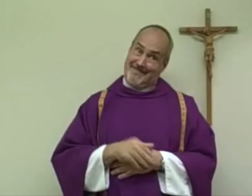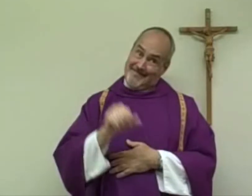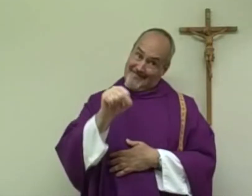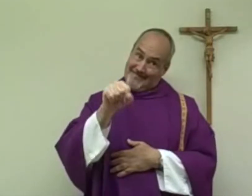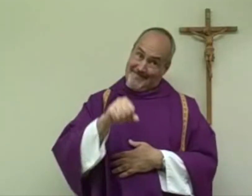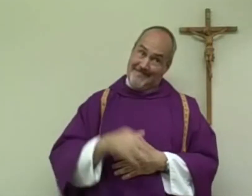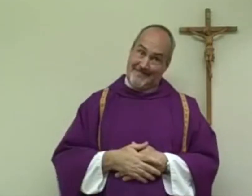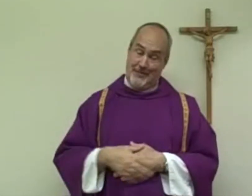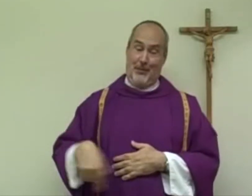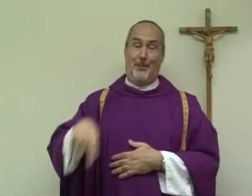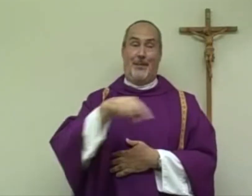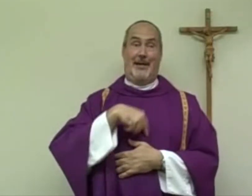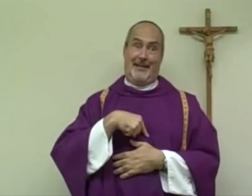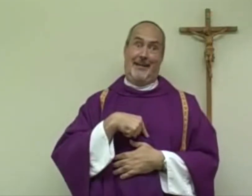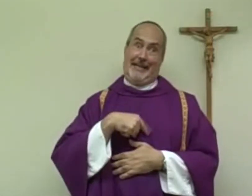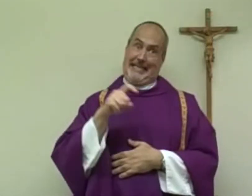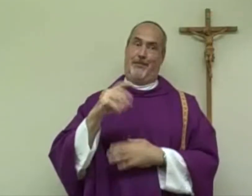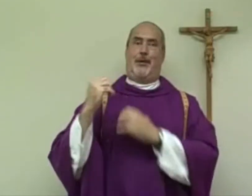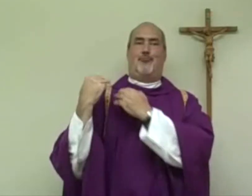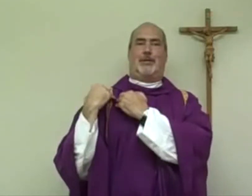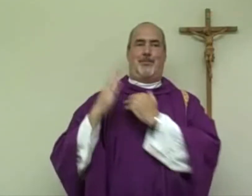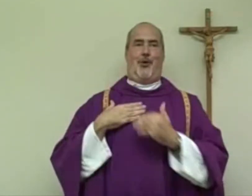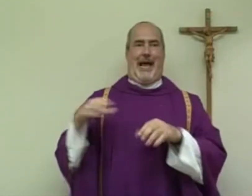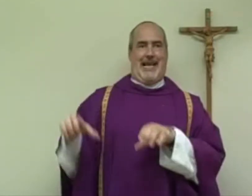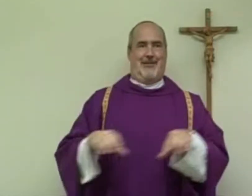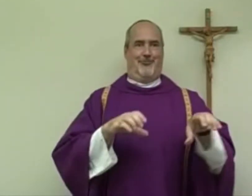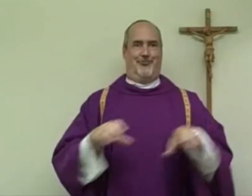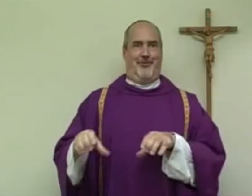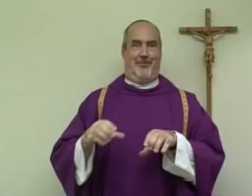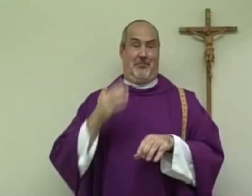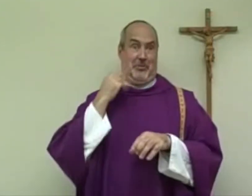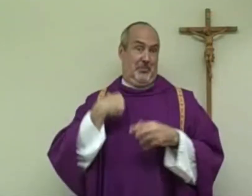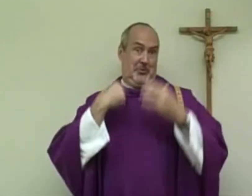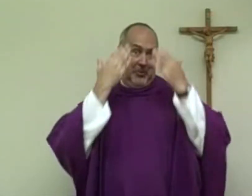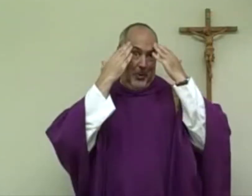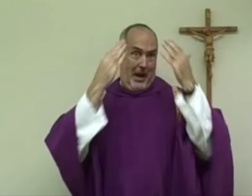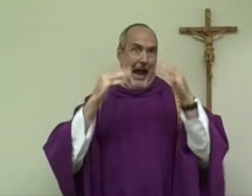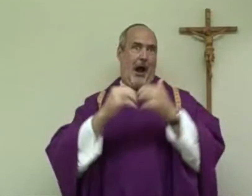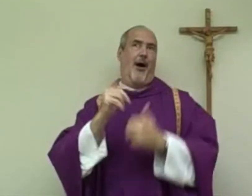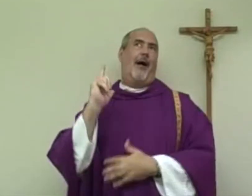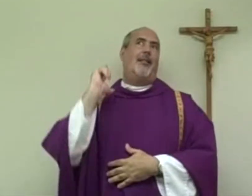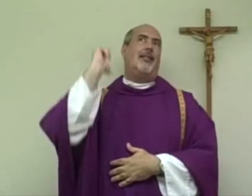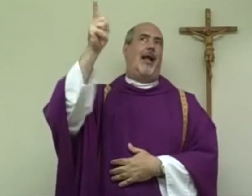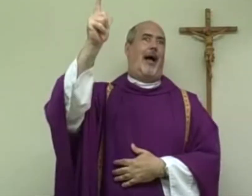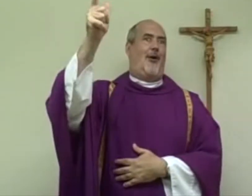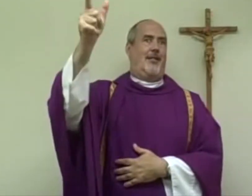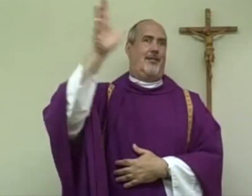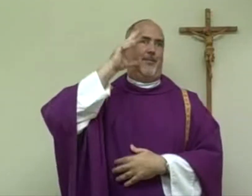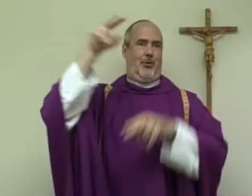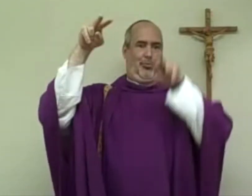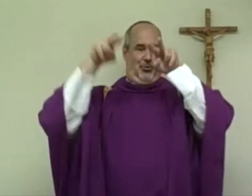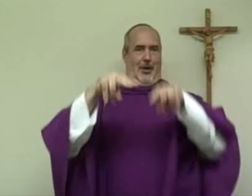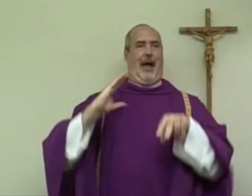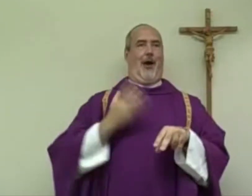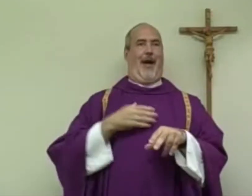Now, think about us right now. We need to be responsible for our actions because we never know how